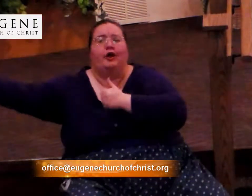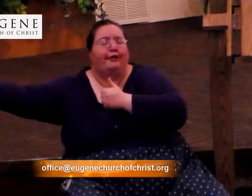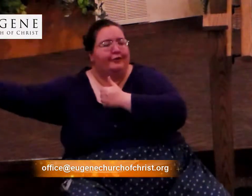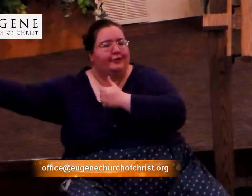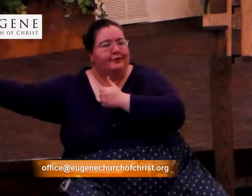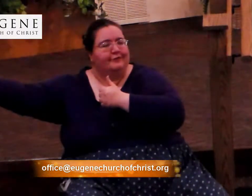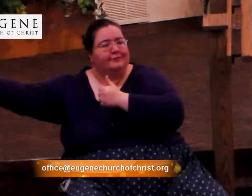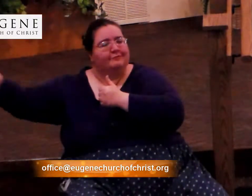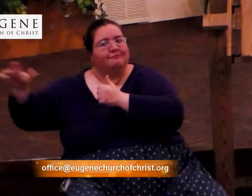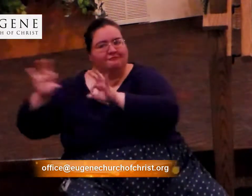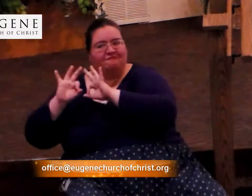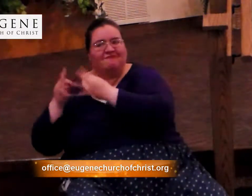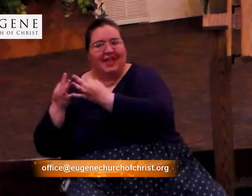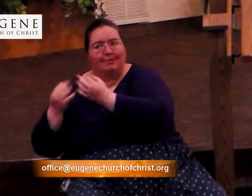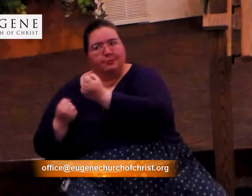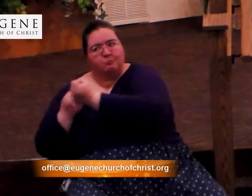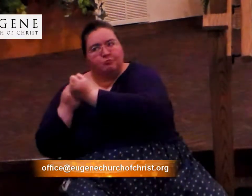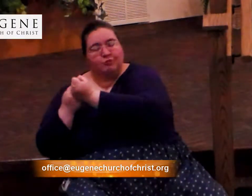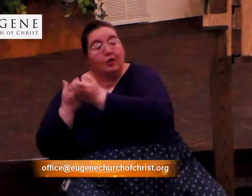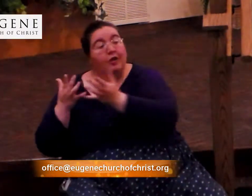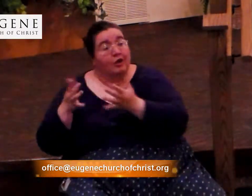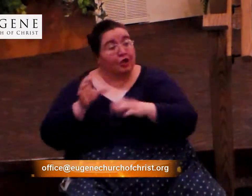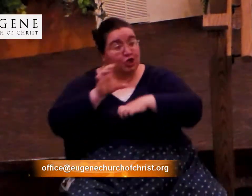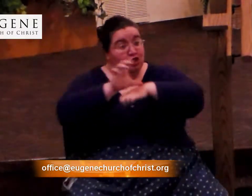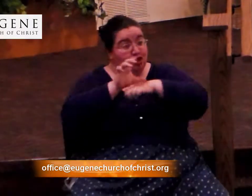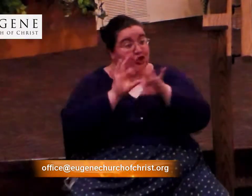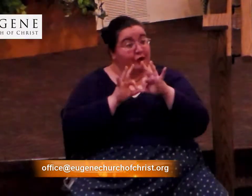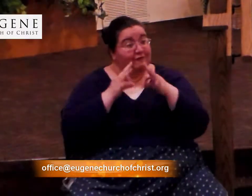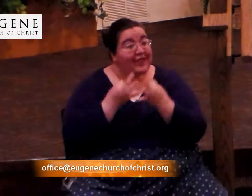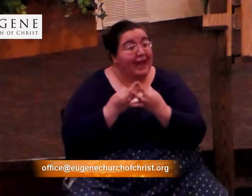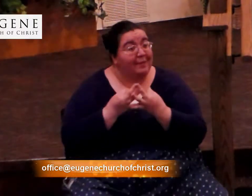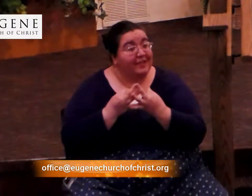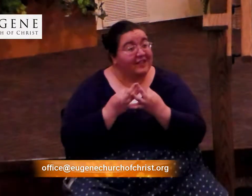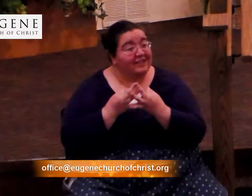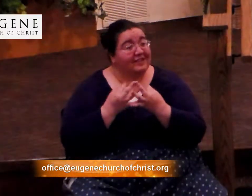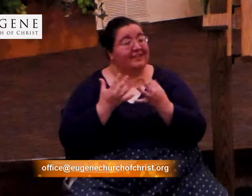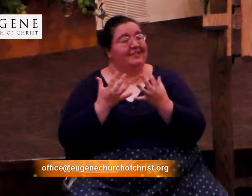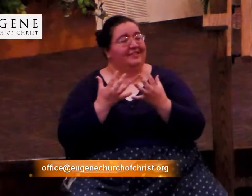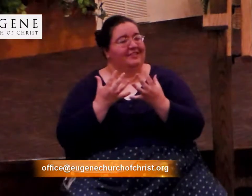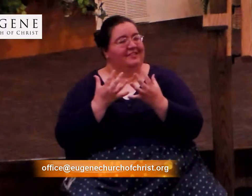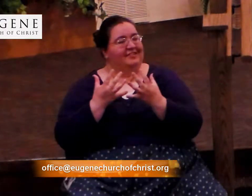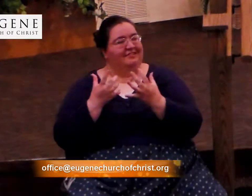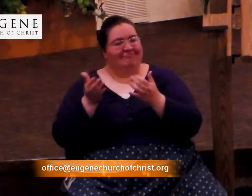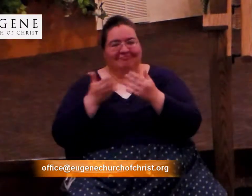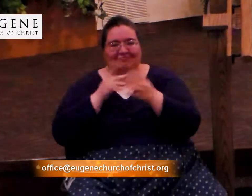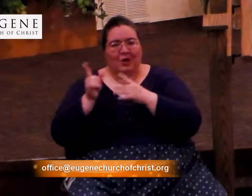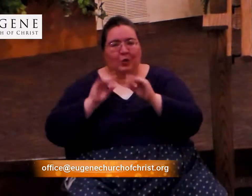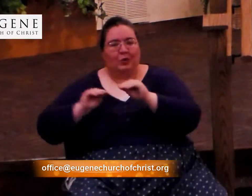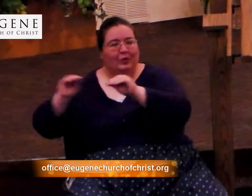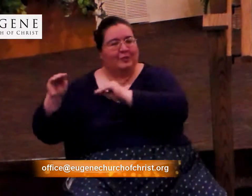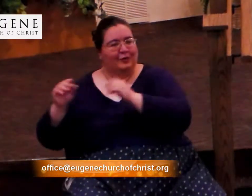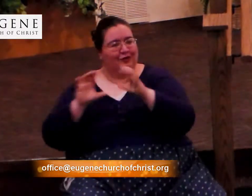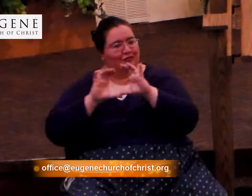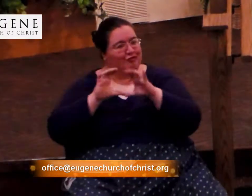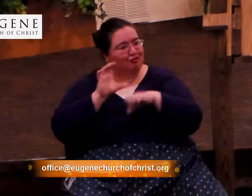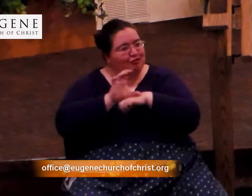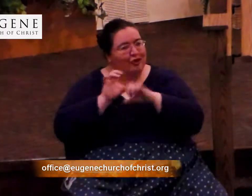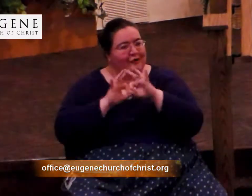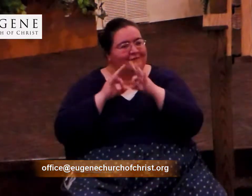church family is still there, and can't wait until I stop talking so they can go honor you back there. Family is important.